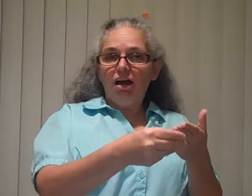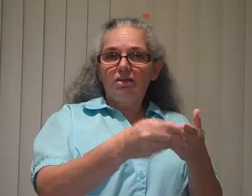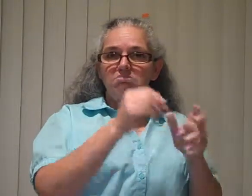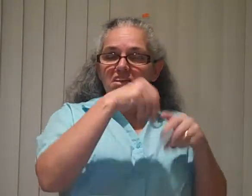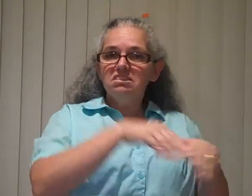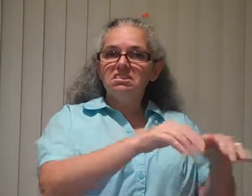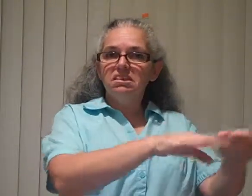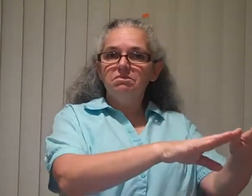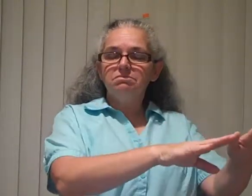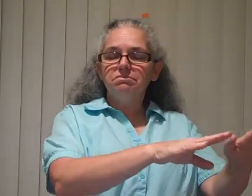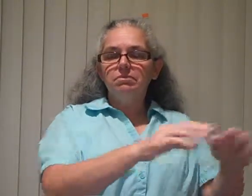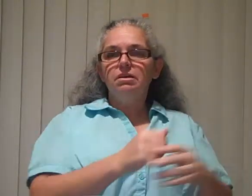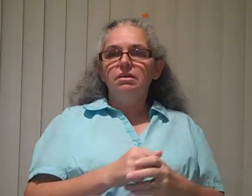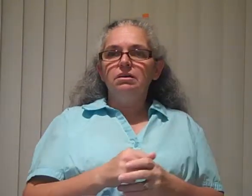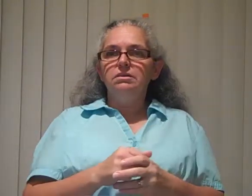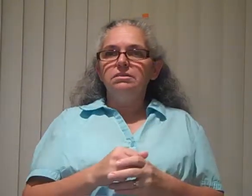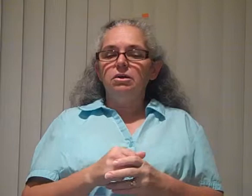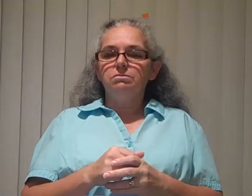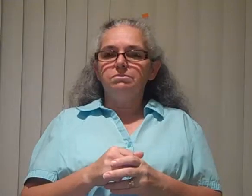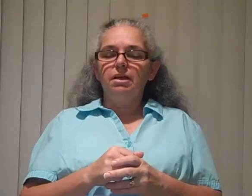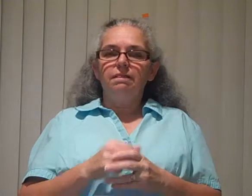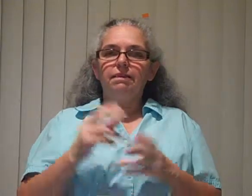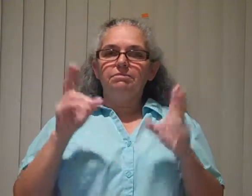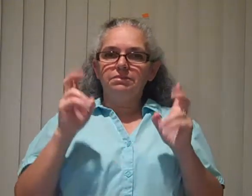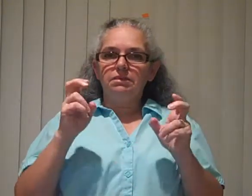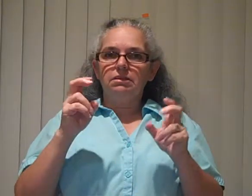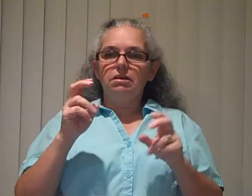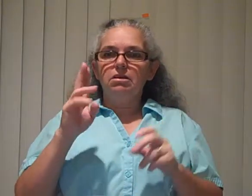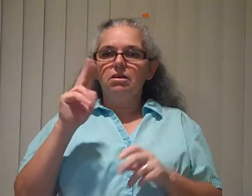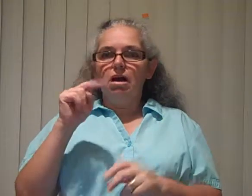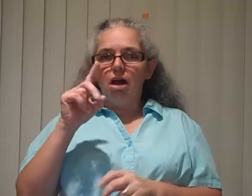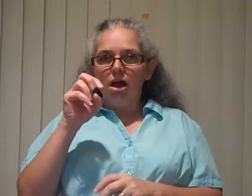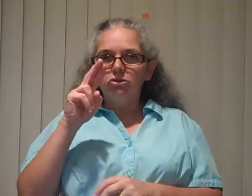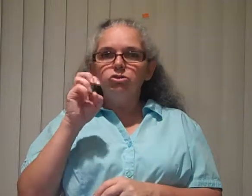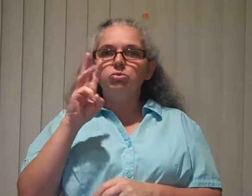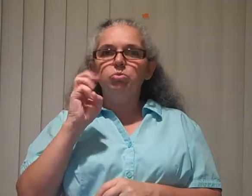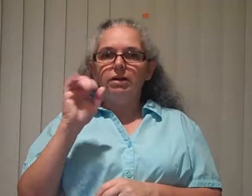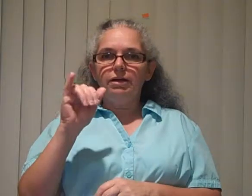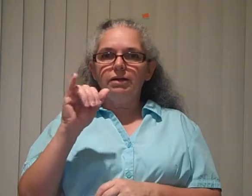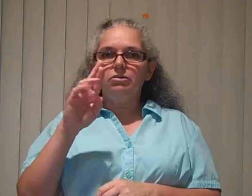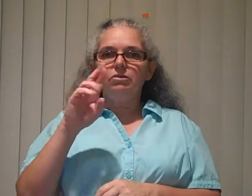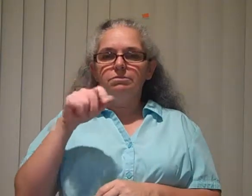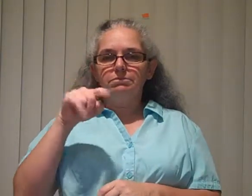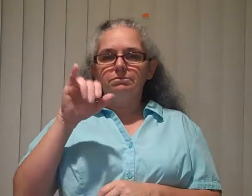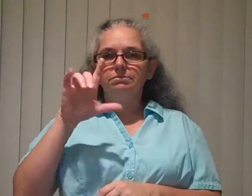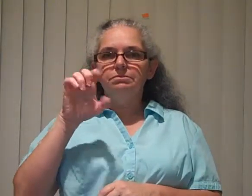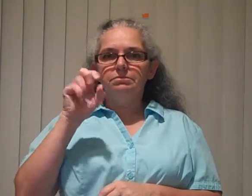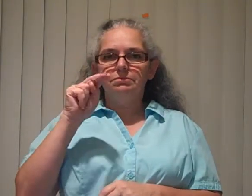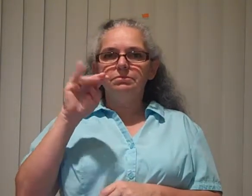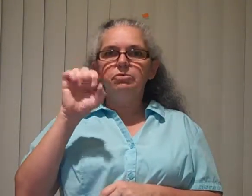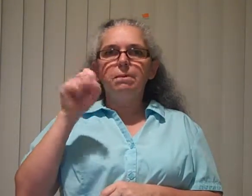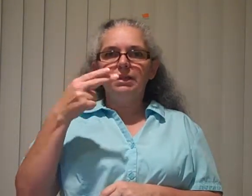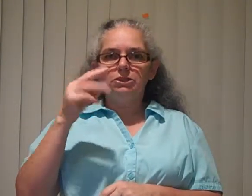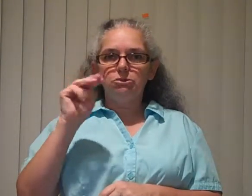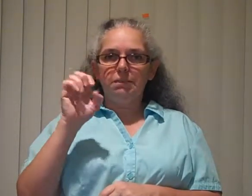And what this is you meet up with a tanker out in the ocean at a pre-designated spot.